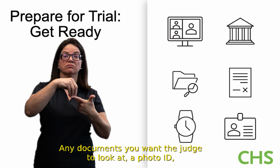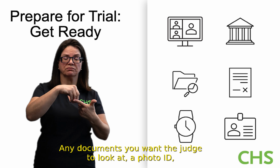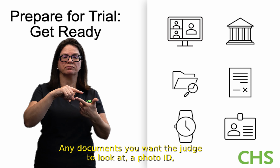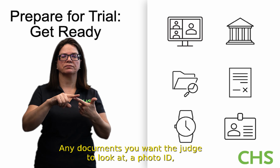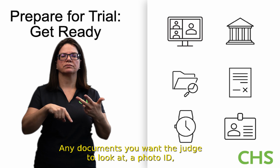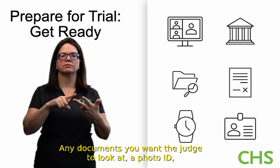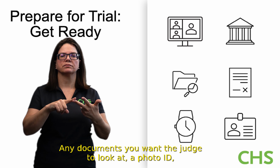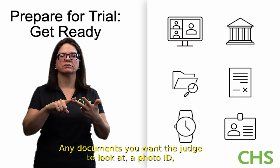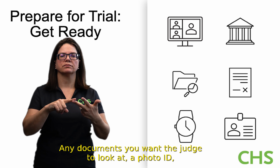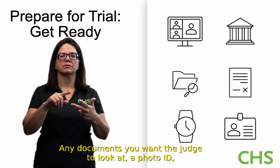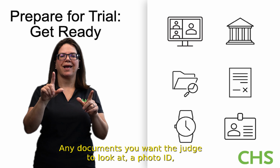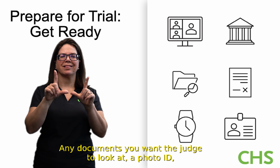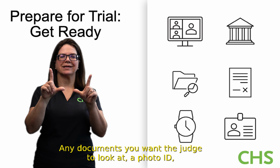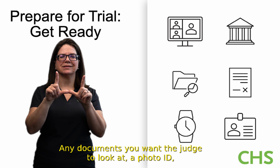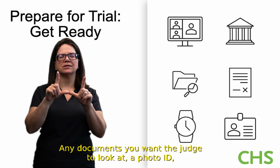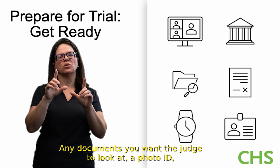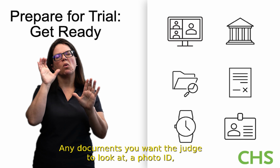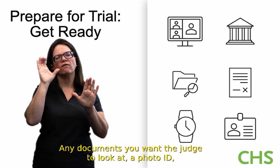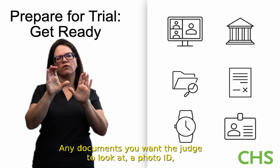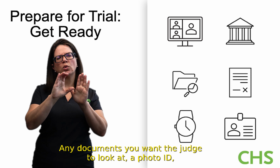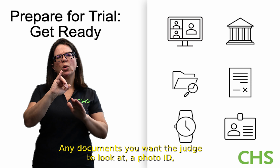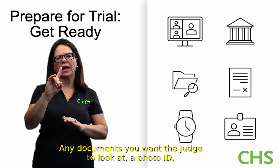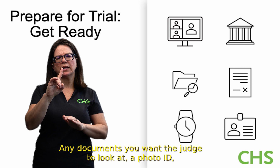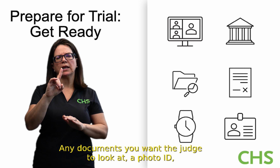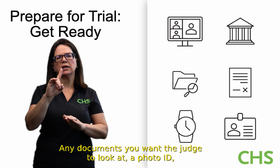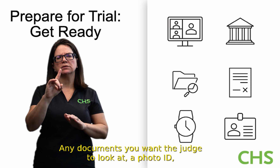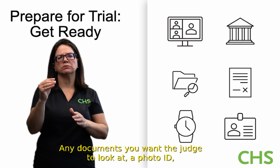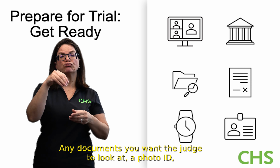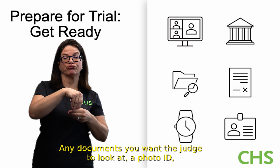any documents you want the judge to look at, a photo ID,